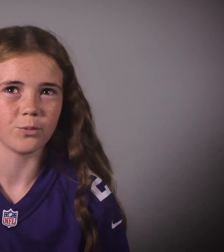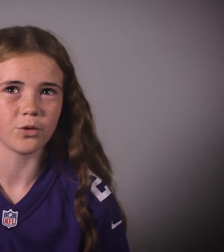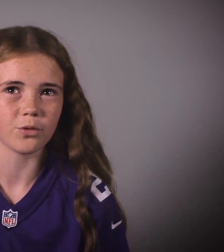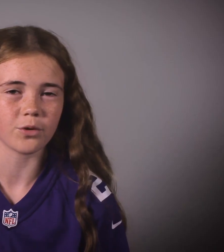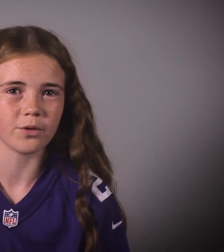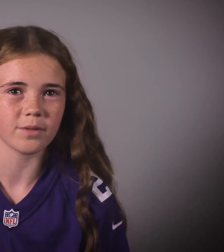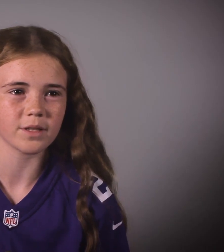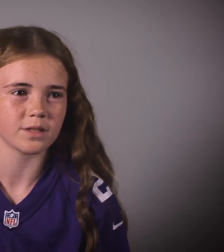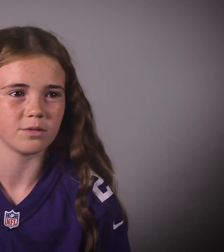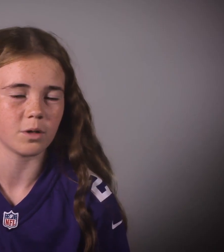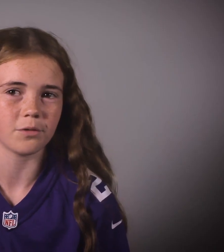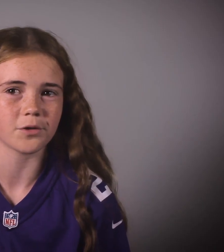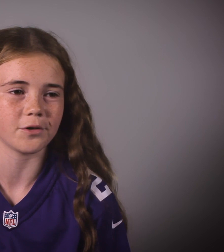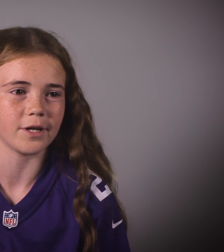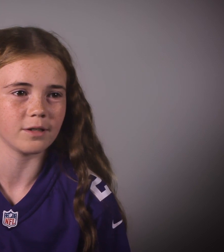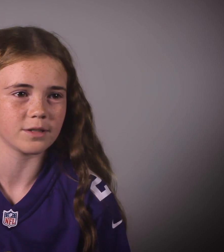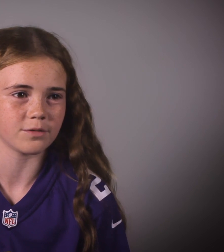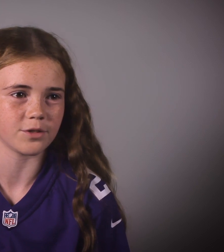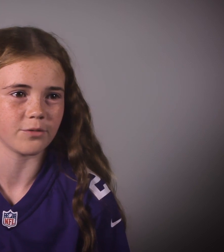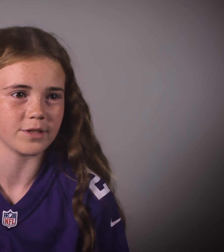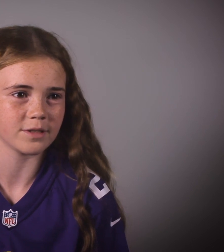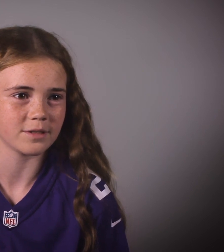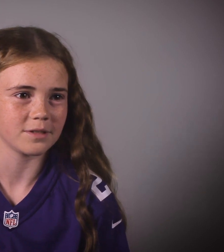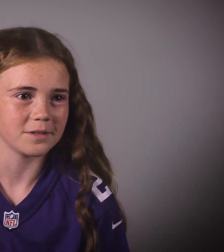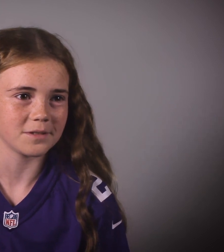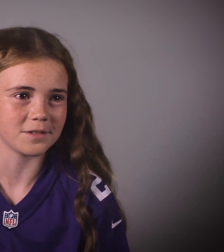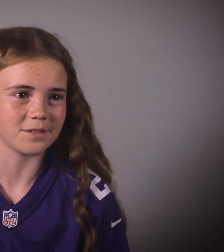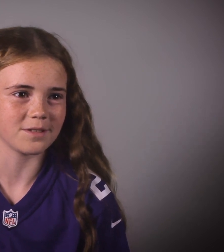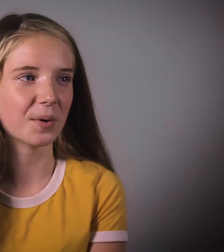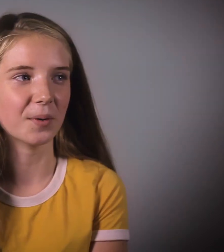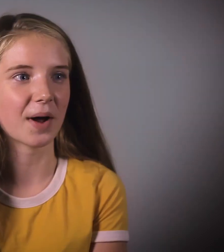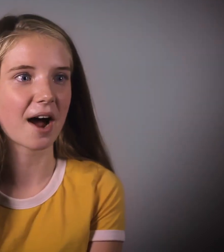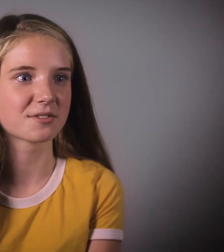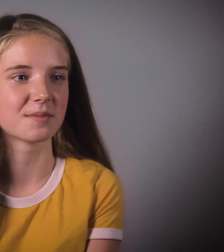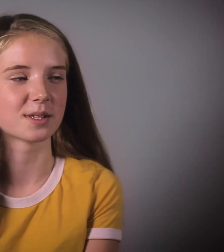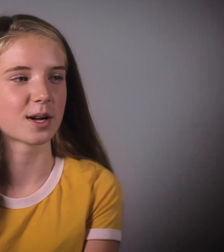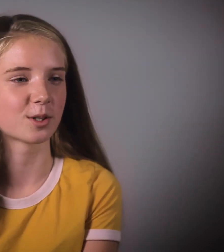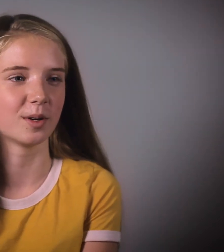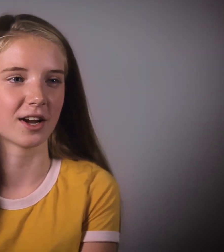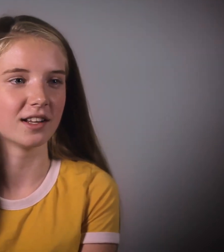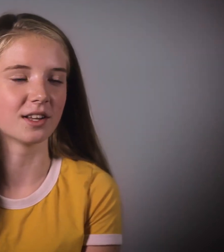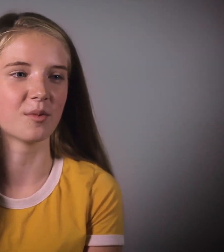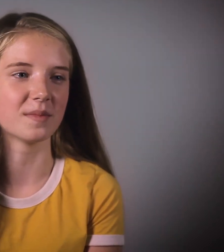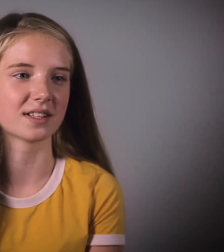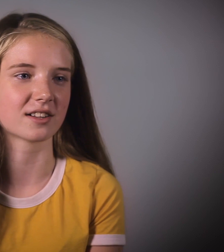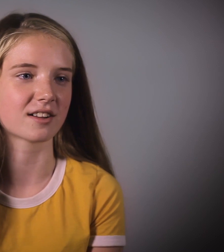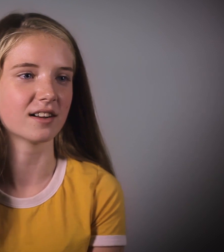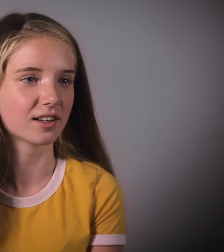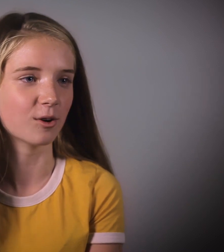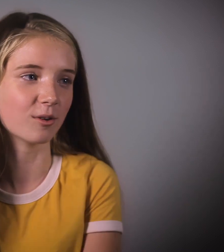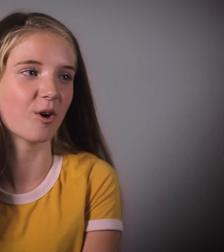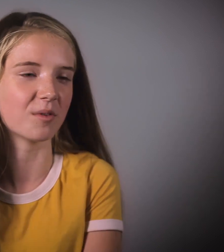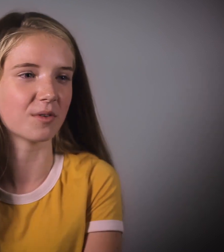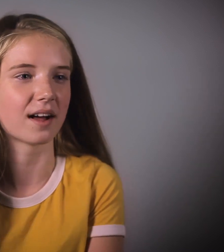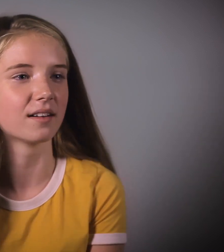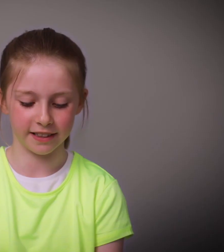Whenever people are recording things, they want to record girls for some reason. Oh, you have to come to this match, it's going to be great. And then the women's are just kind of